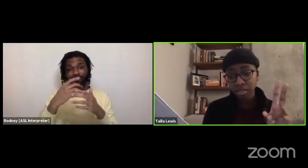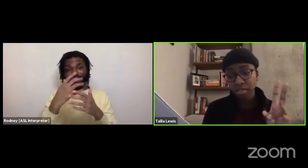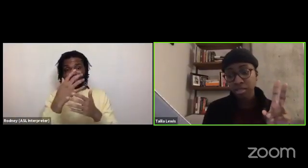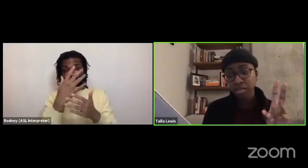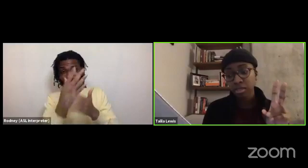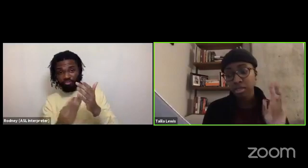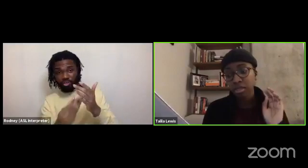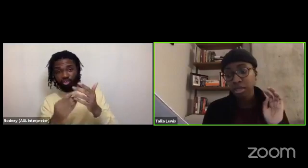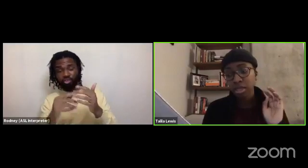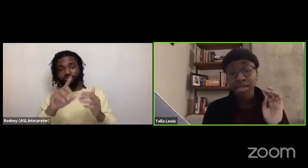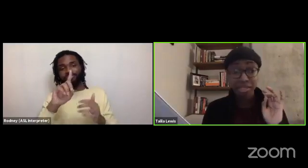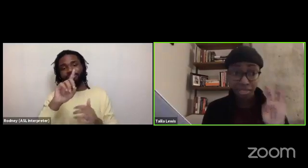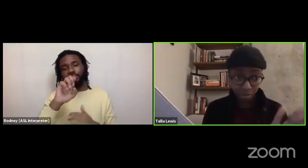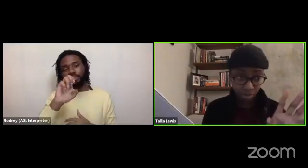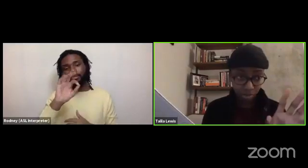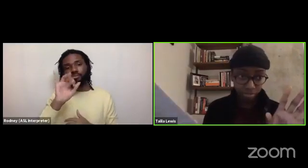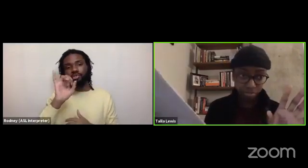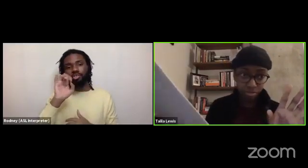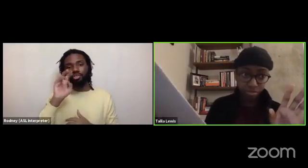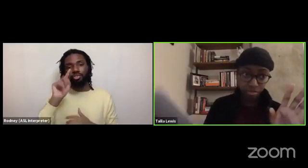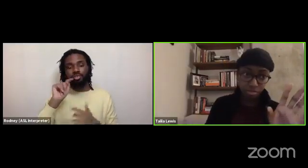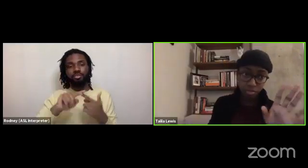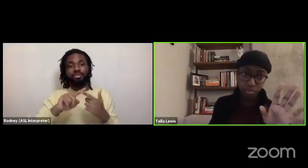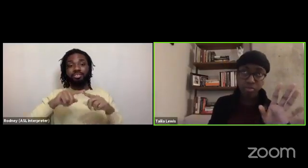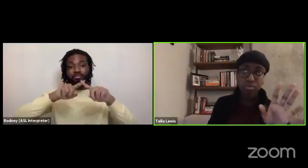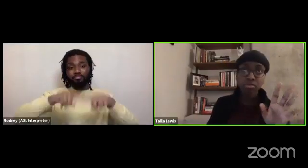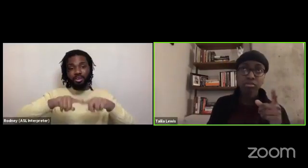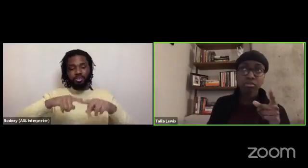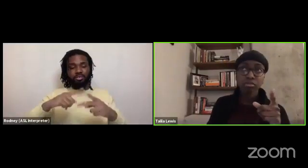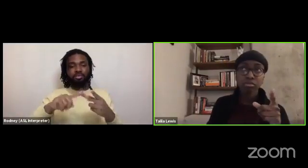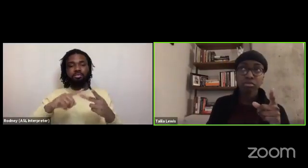dependent, and delinquent.